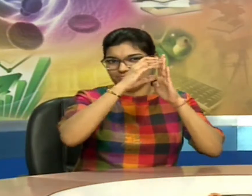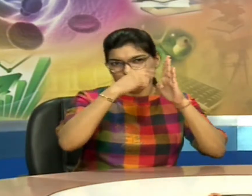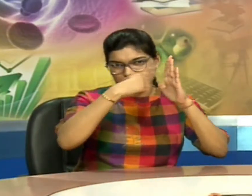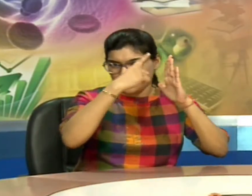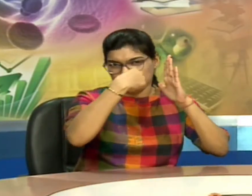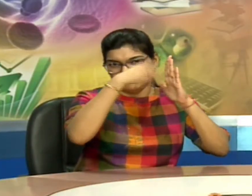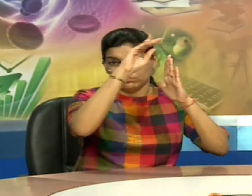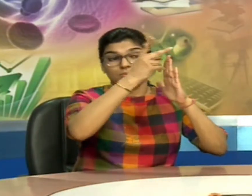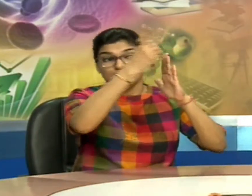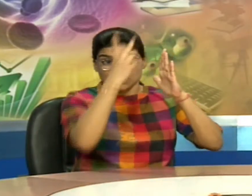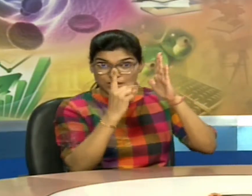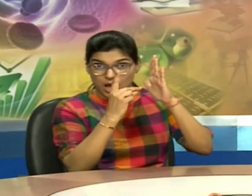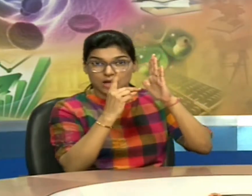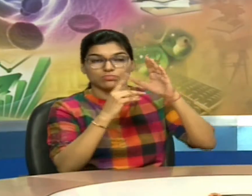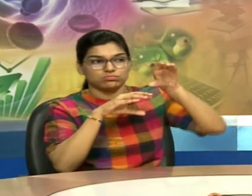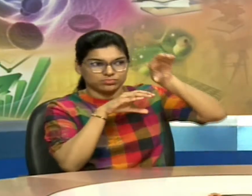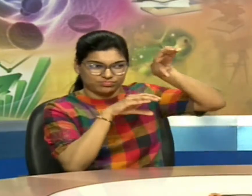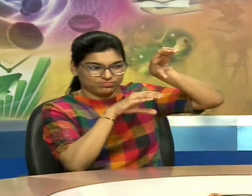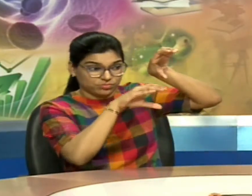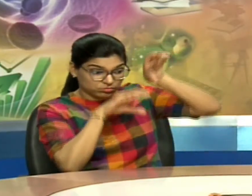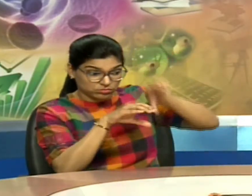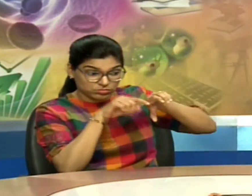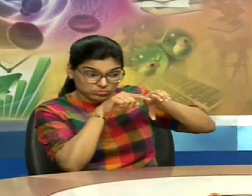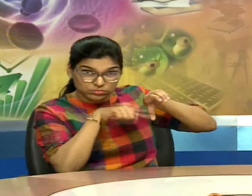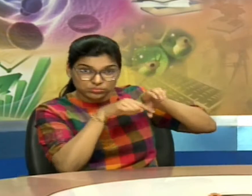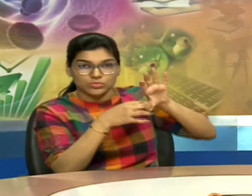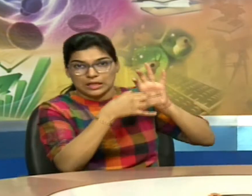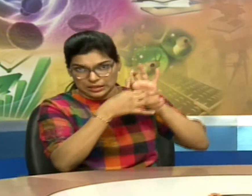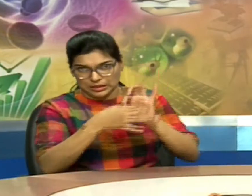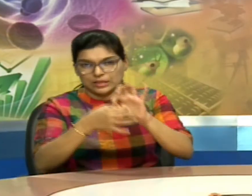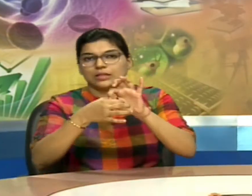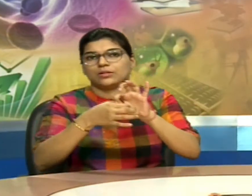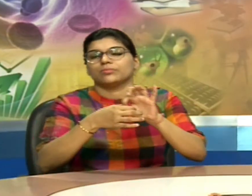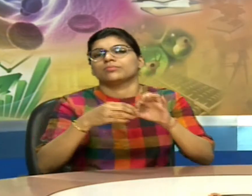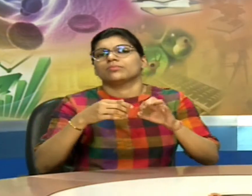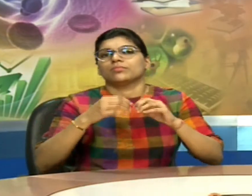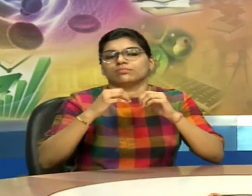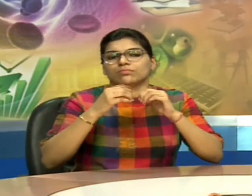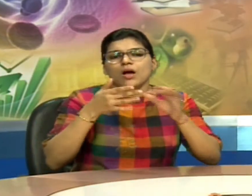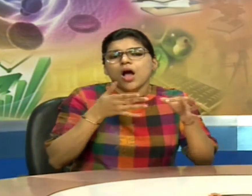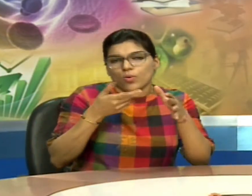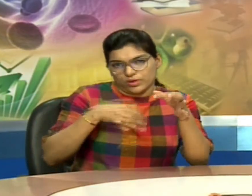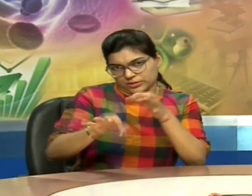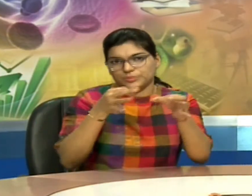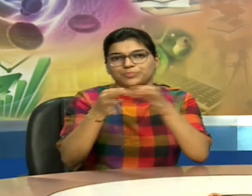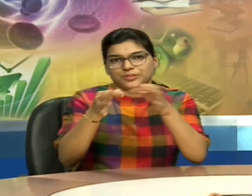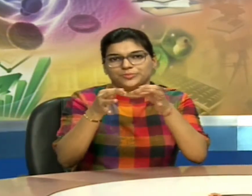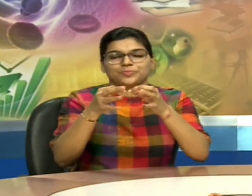Now, first paragraph we have understood. Now, this is the second paragraph which we are going to read now.